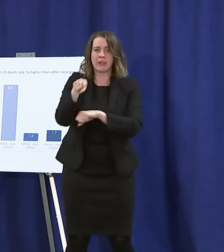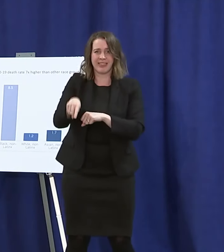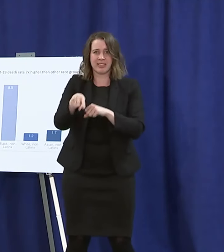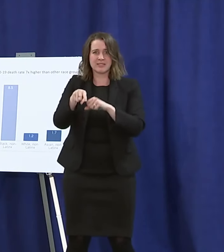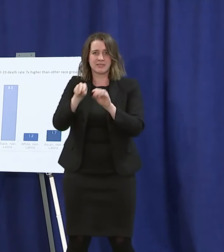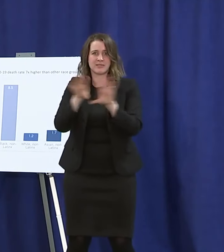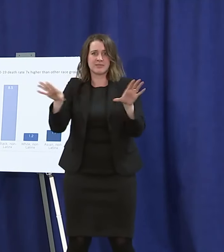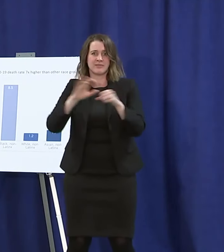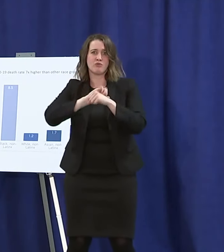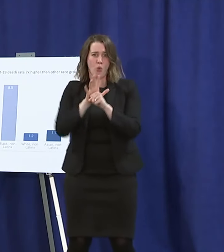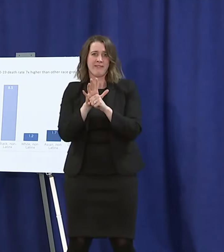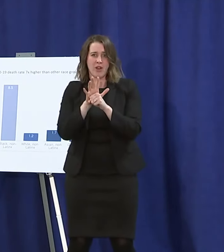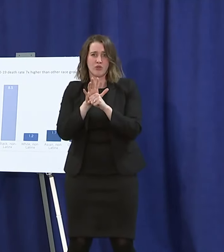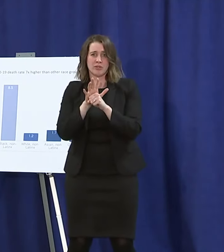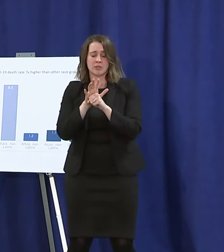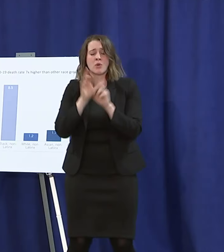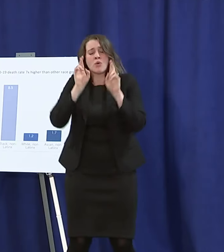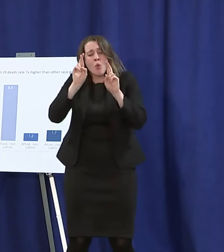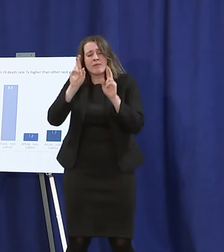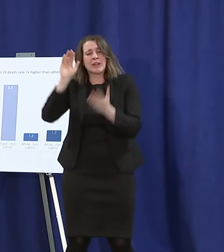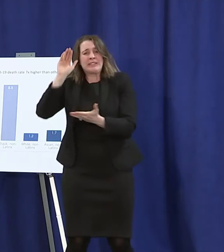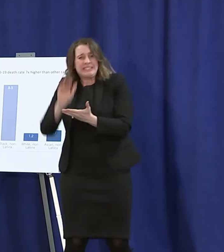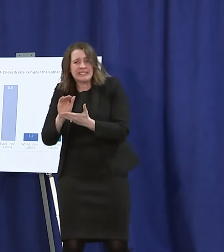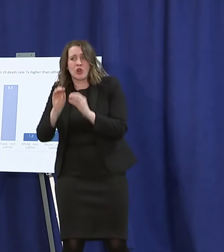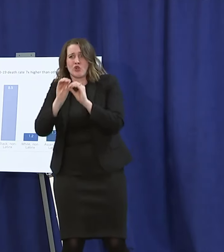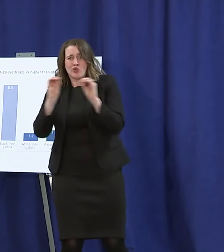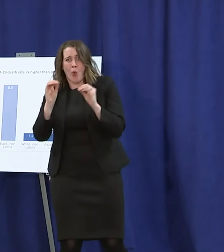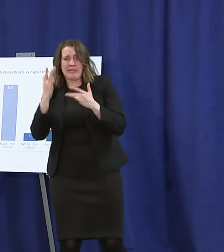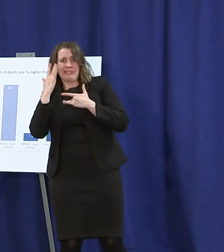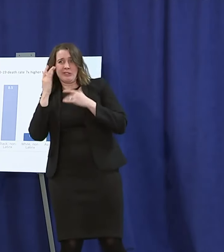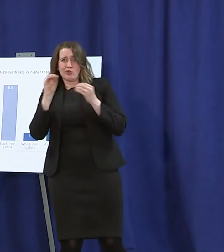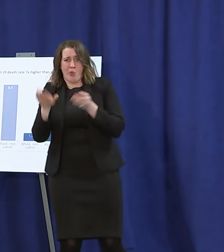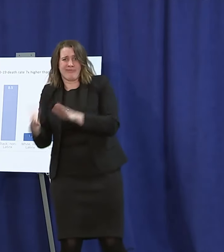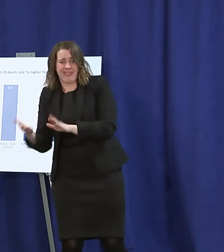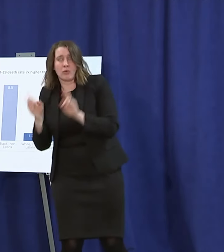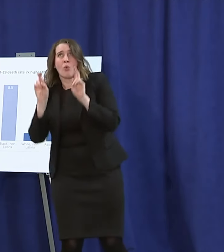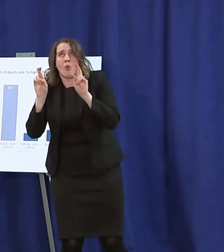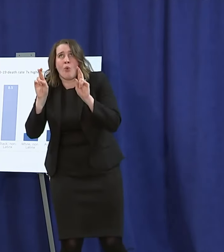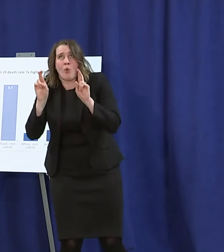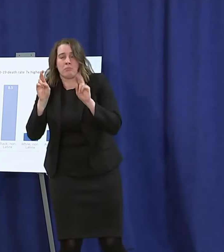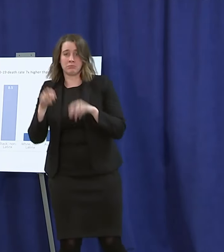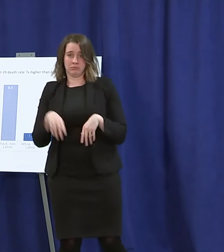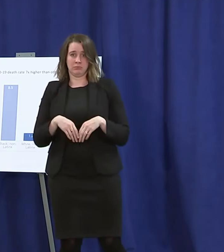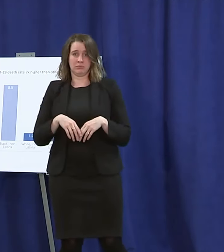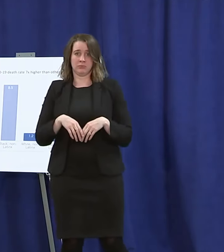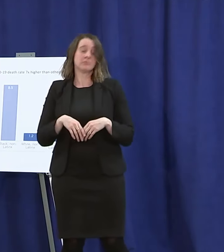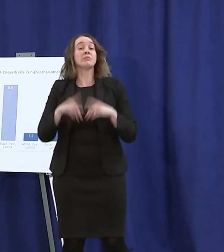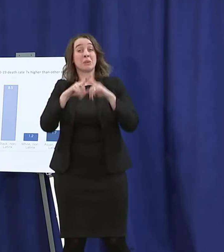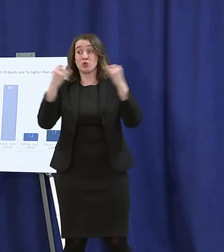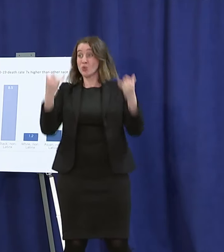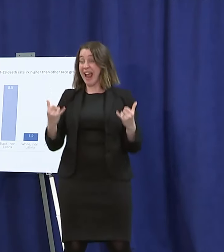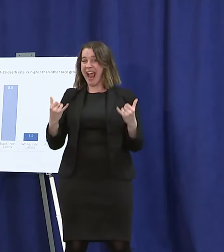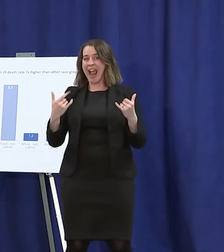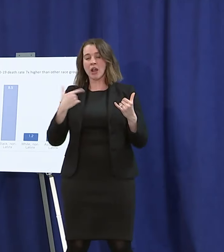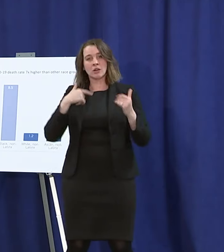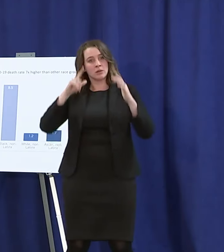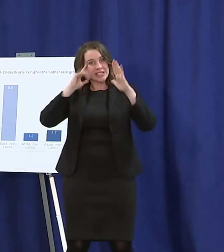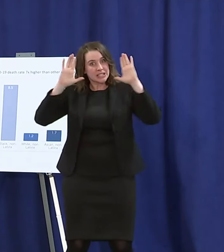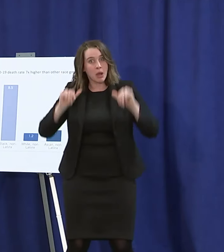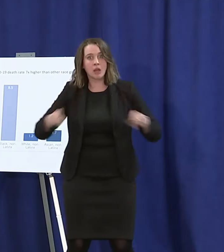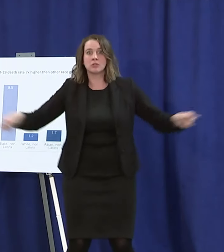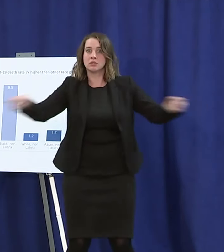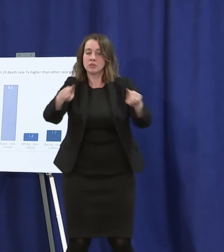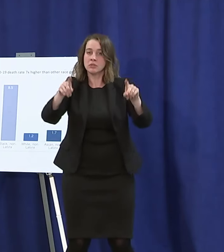with as little harm as possible. But make no mistake, today is a call to action. It